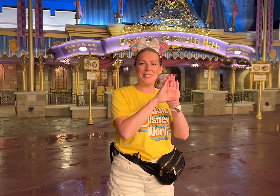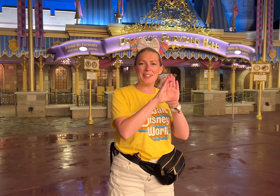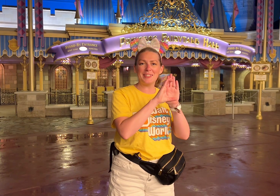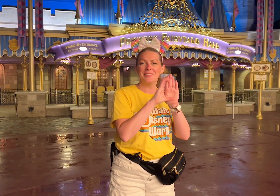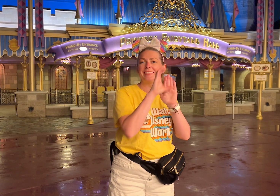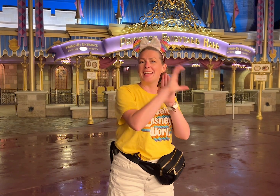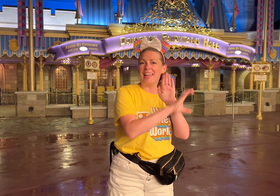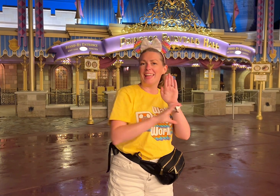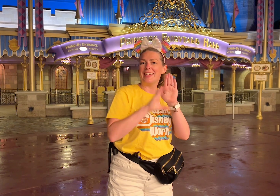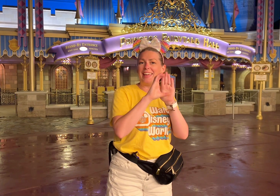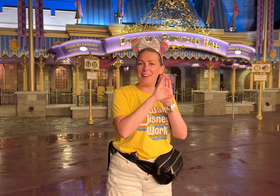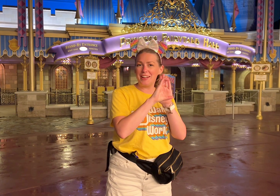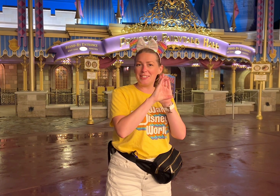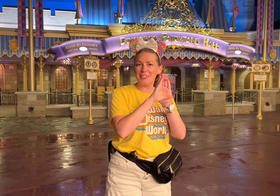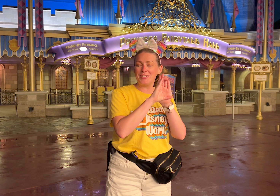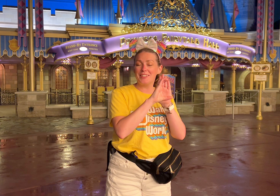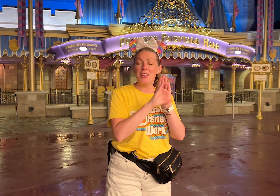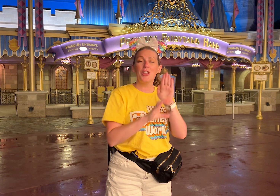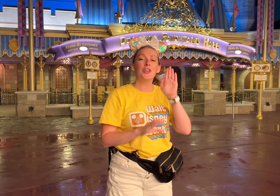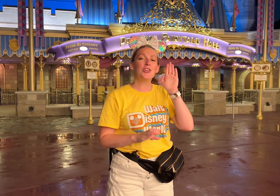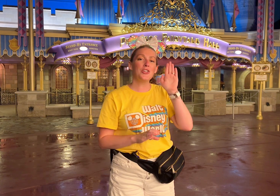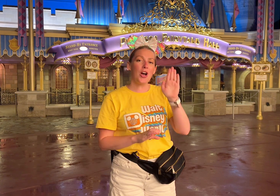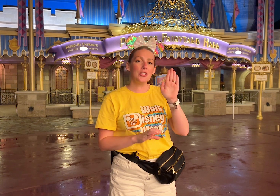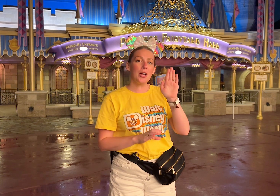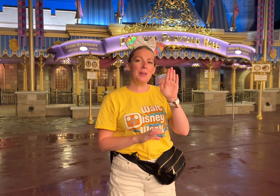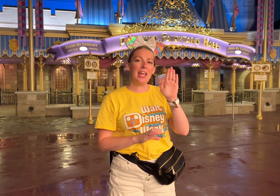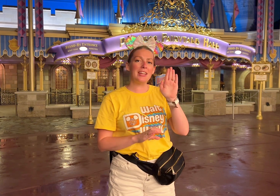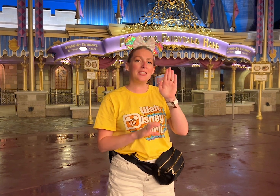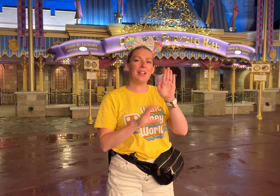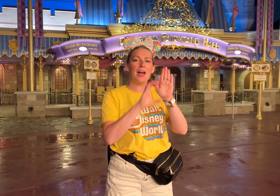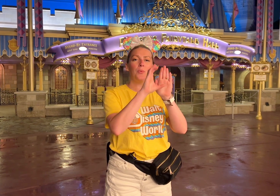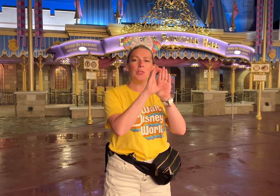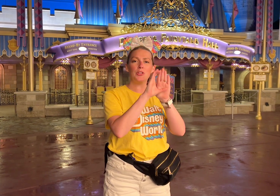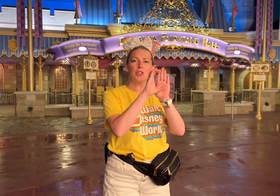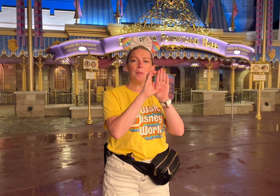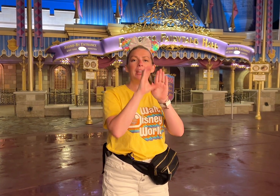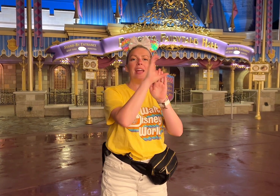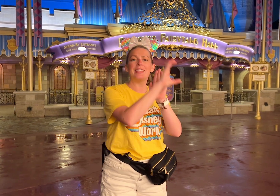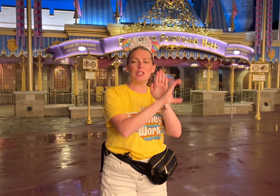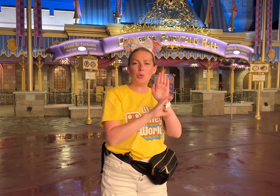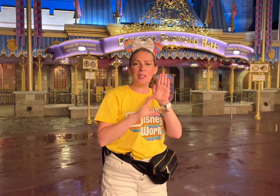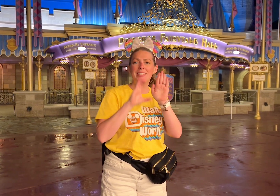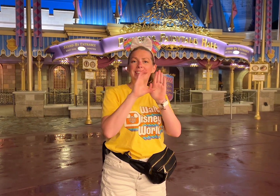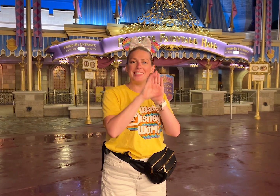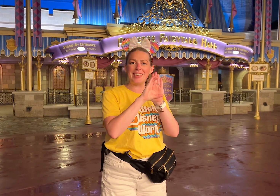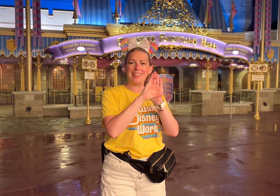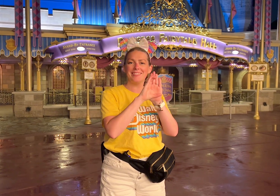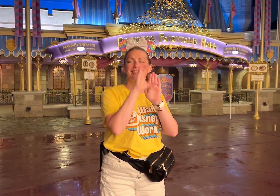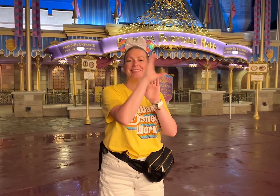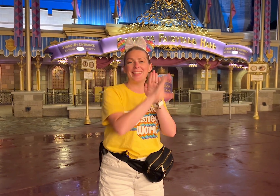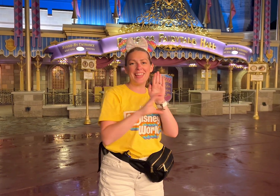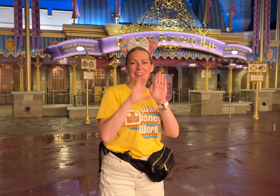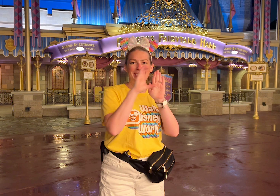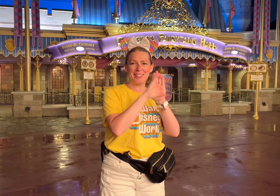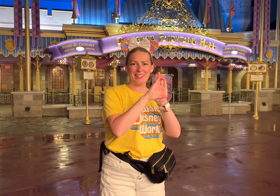character, character. Your non-dominant hand is flat with your dominant as a twisting C. Character.